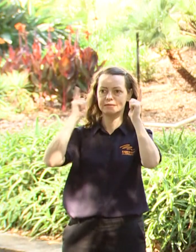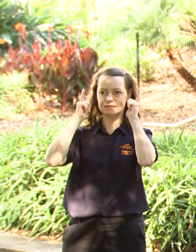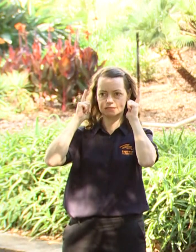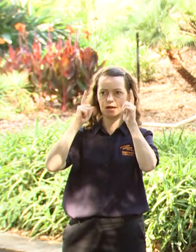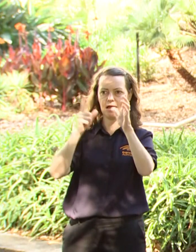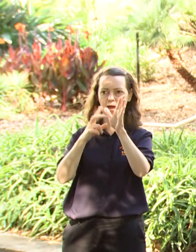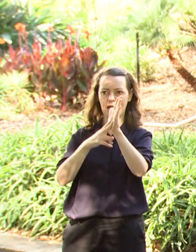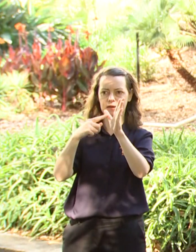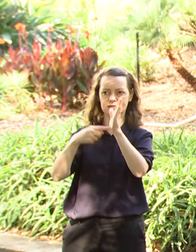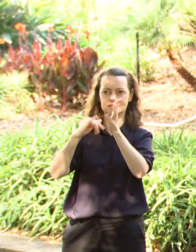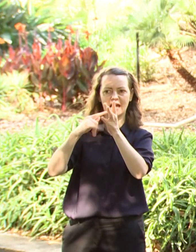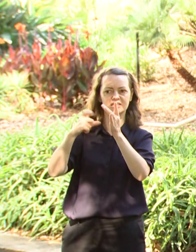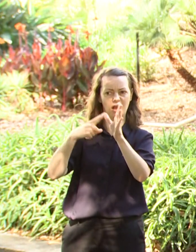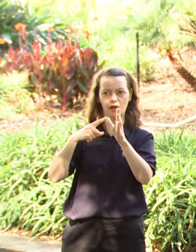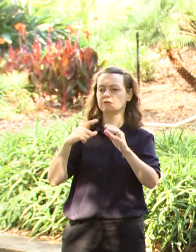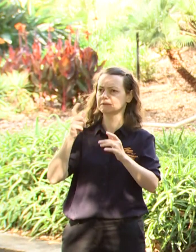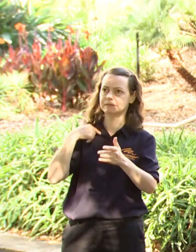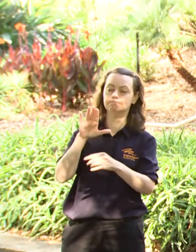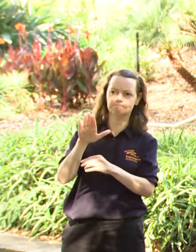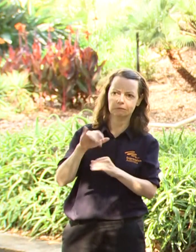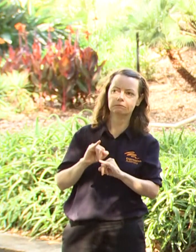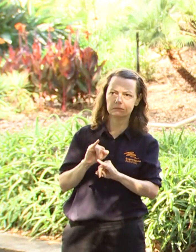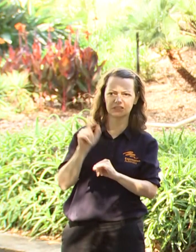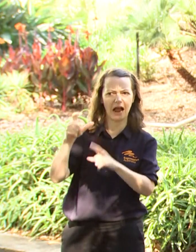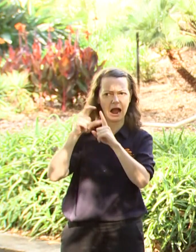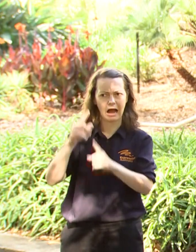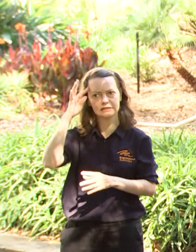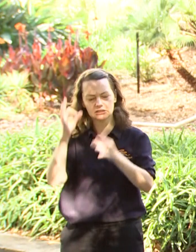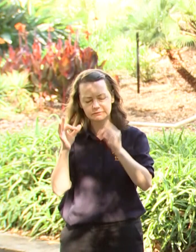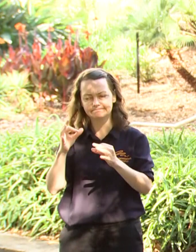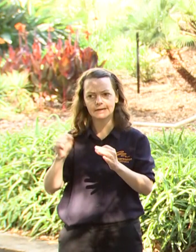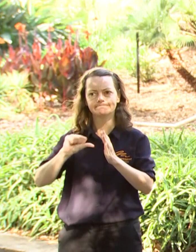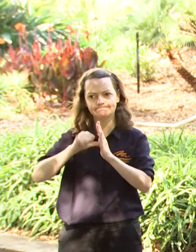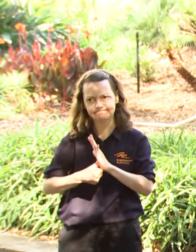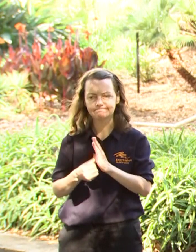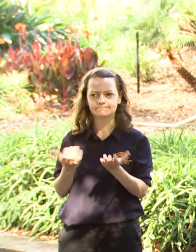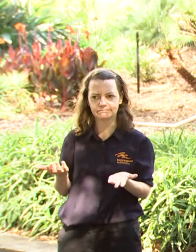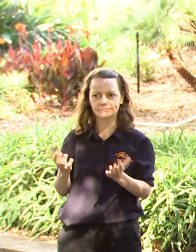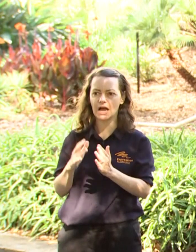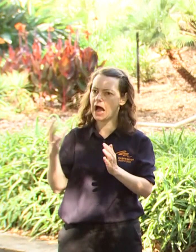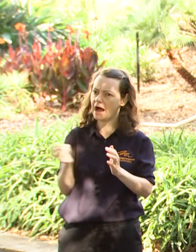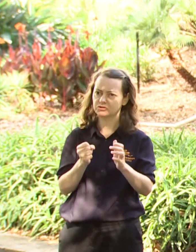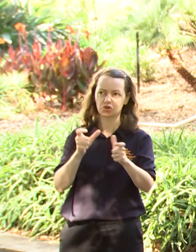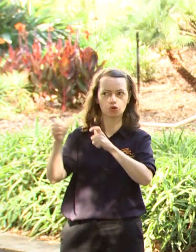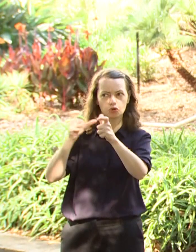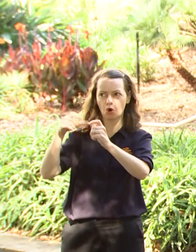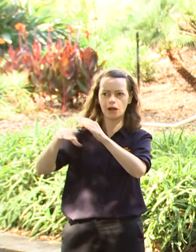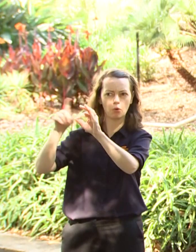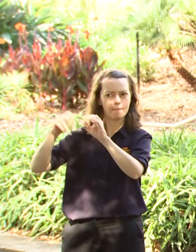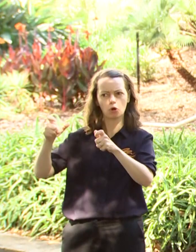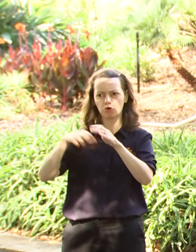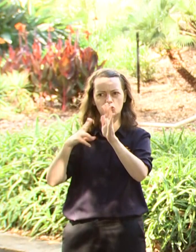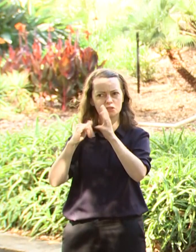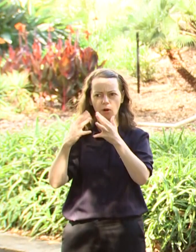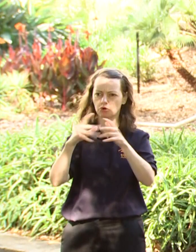challenging, but obviously problems in one part of Australia become problems for the whole country if we don't manage these things consistently and well, and I think